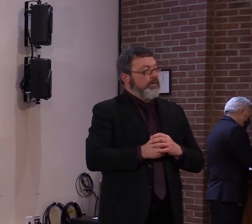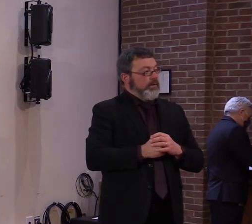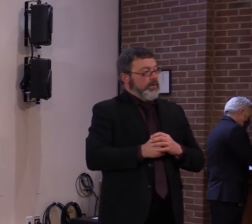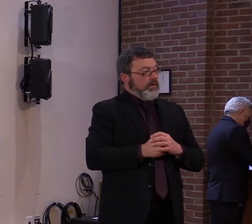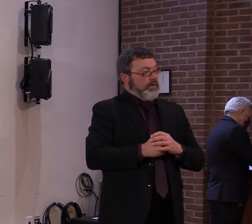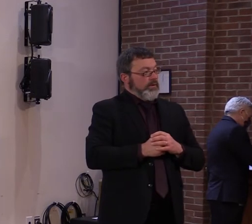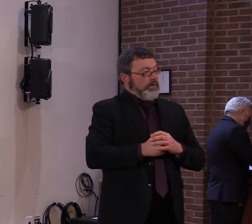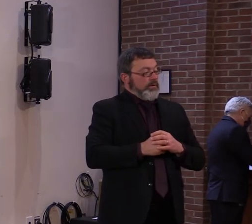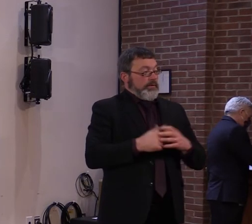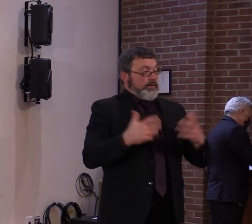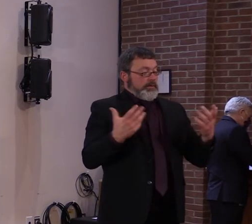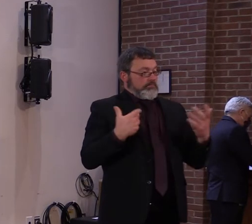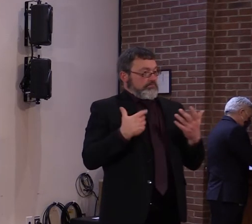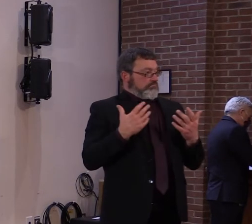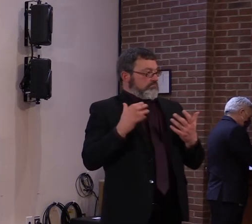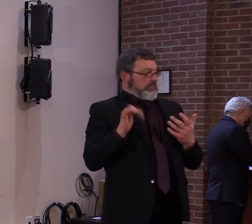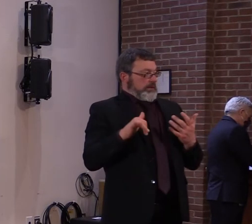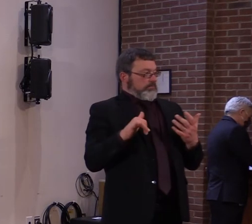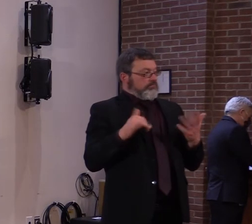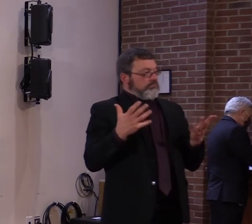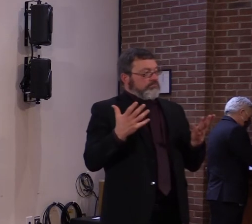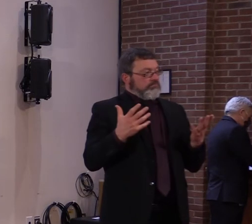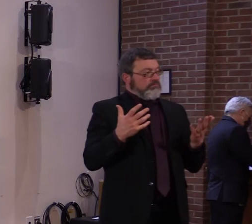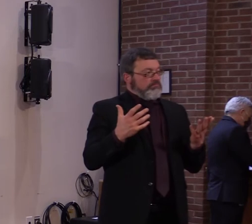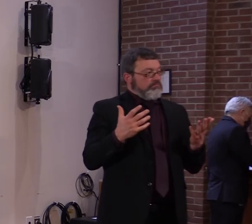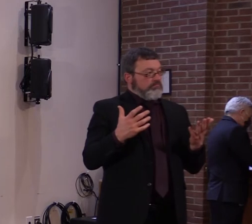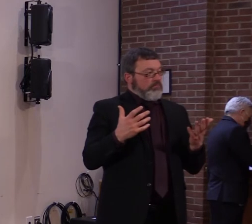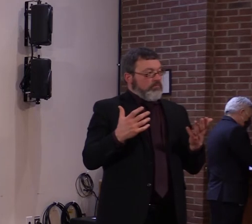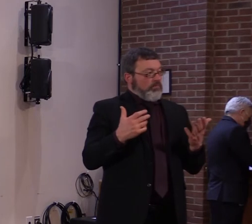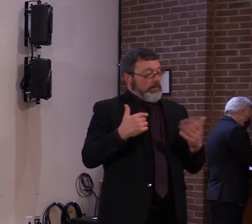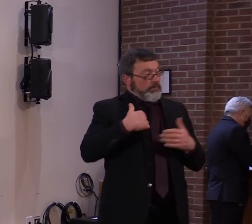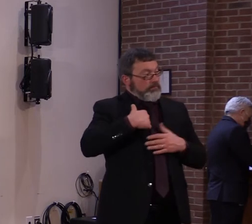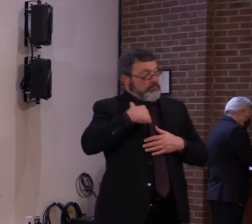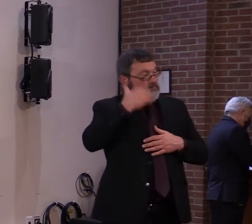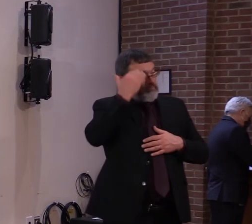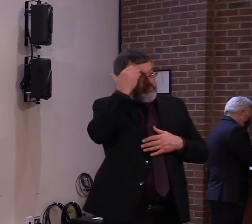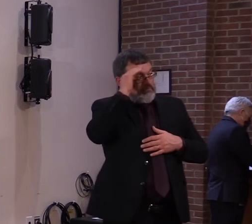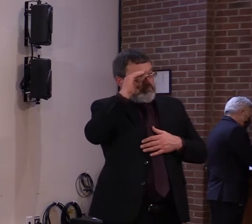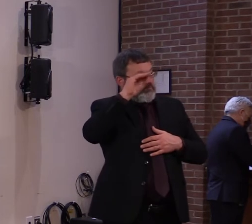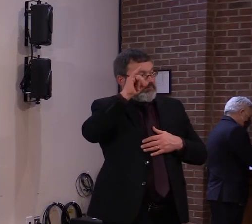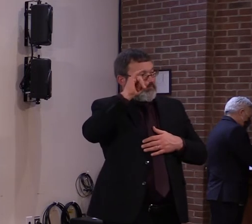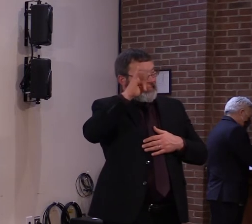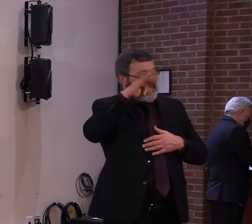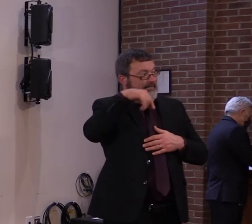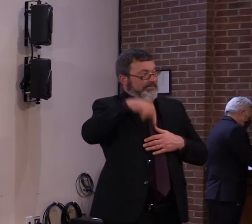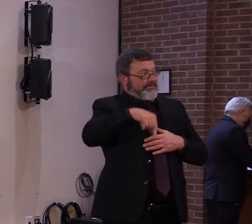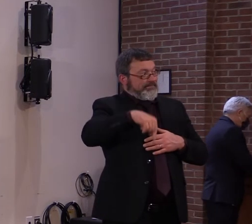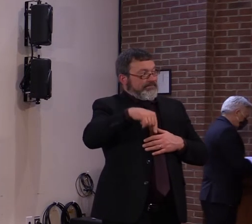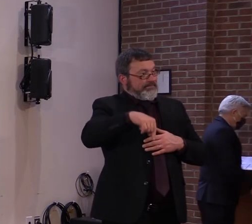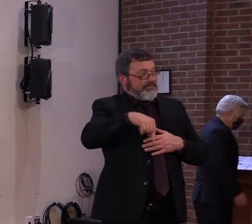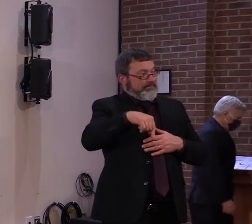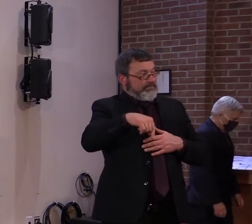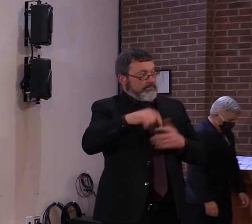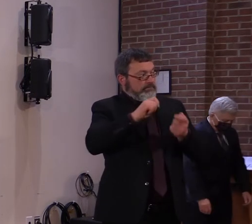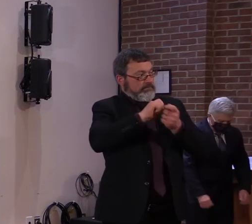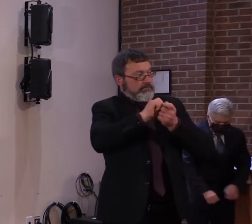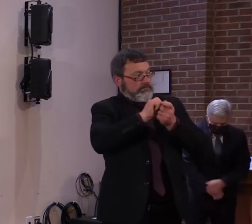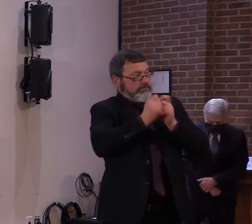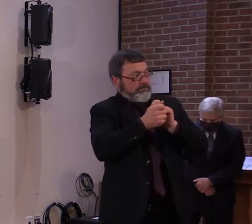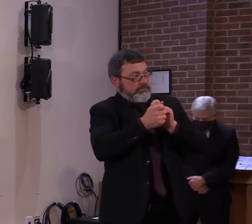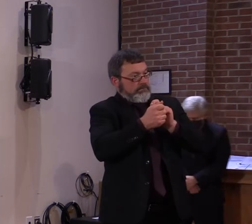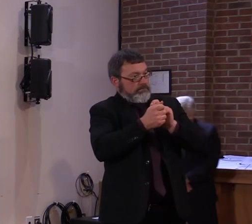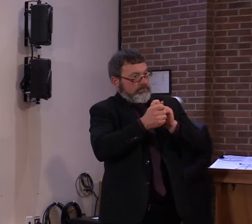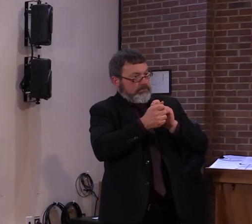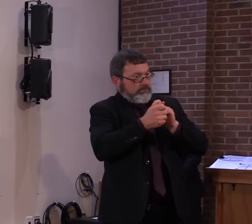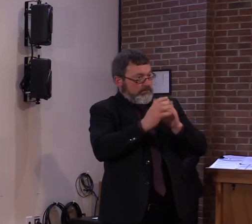effect for at least maybe a couple of weeks. Since the measures take a little bit of time, there's a lag